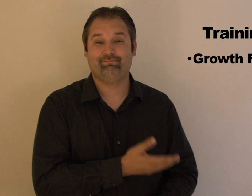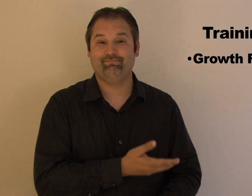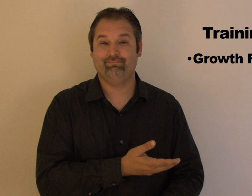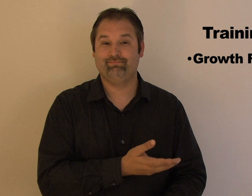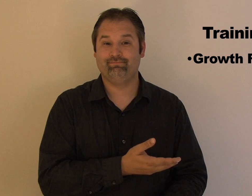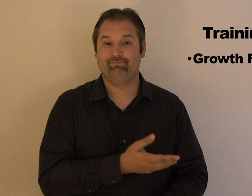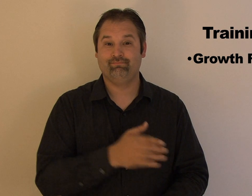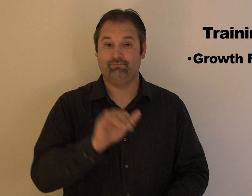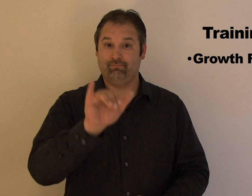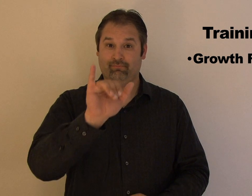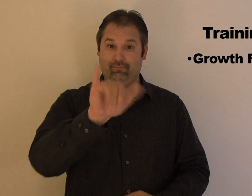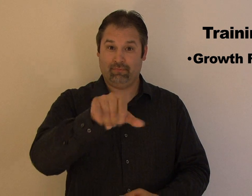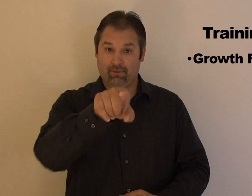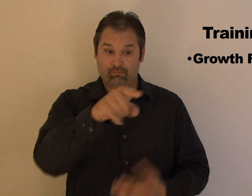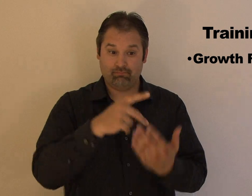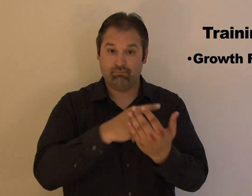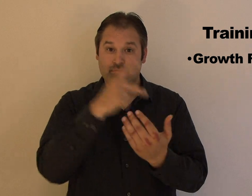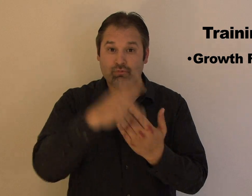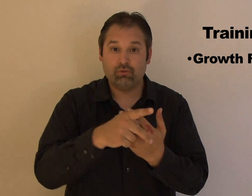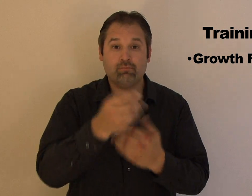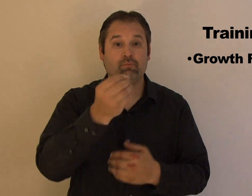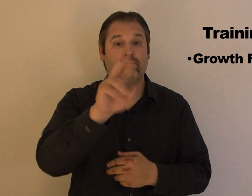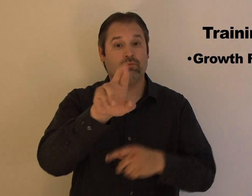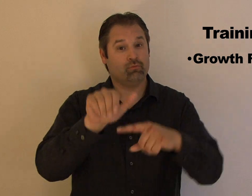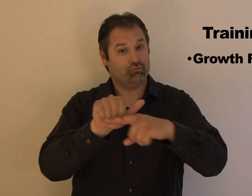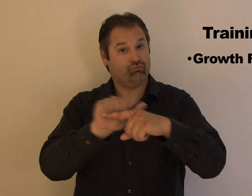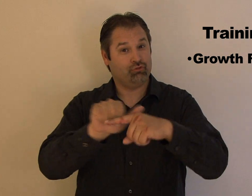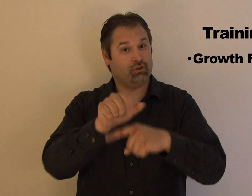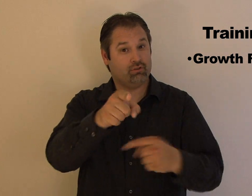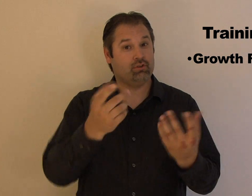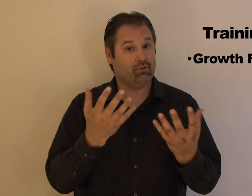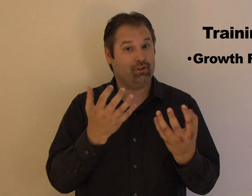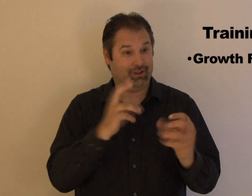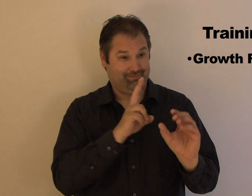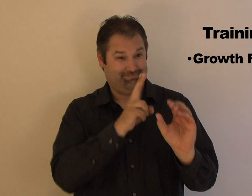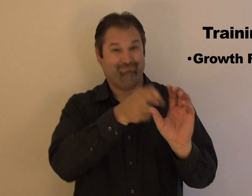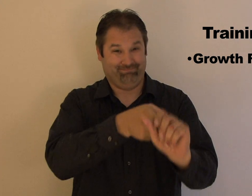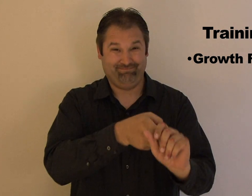The program or training you wish to enroll in must be in a growth field.